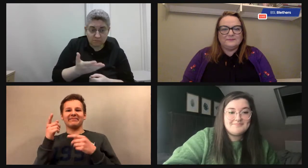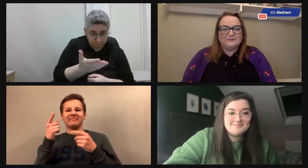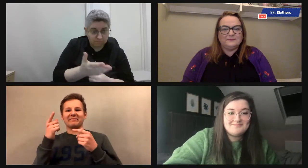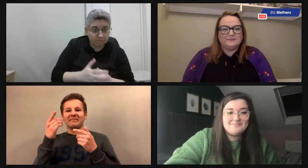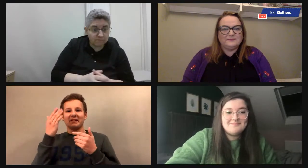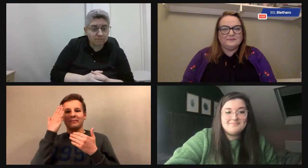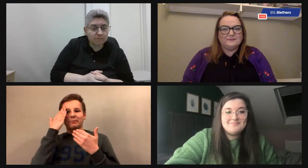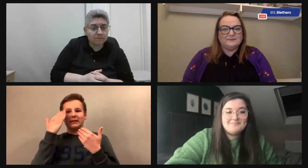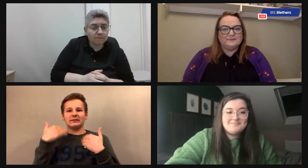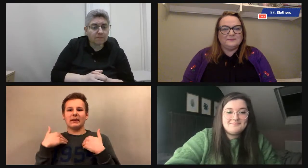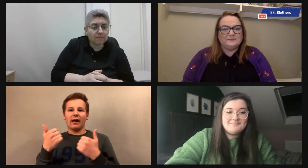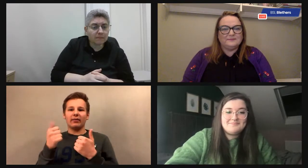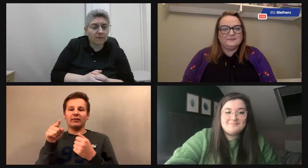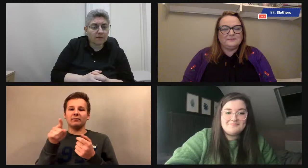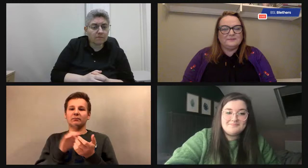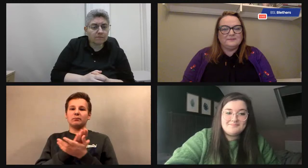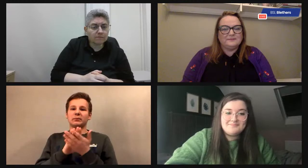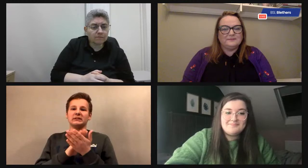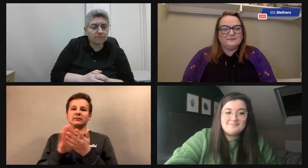talking about there?